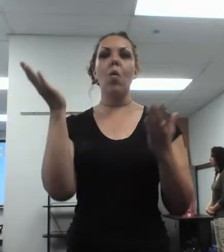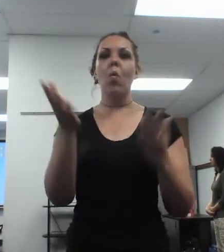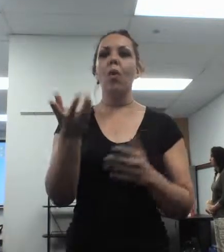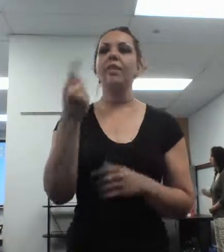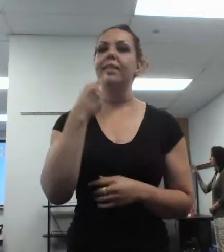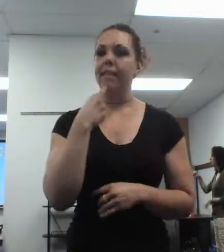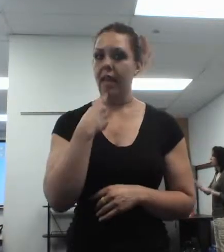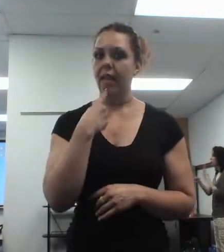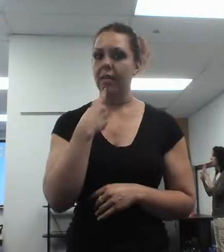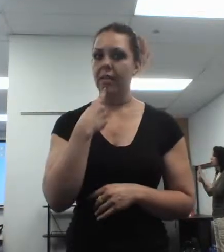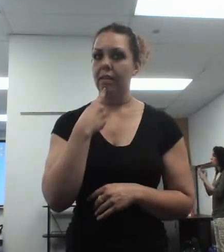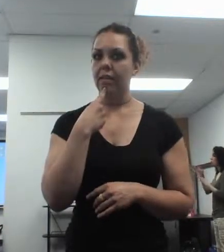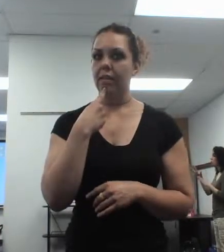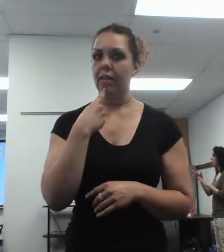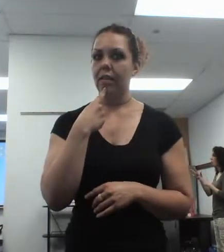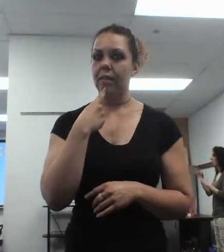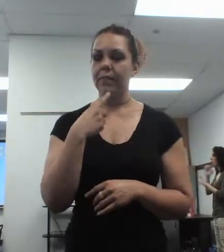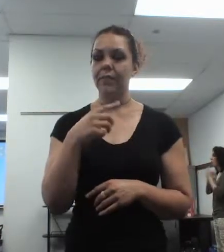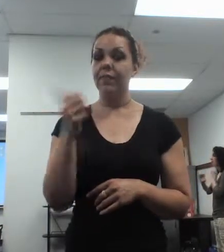intent. And 10,